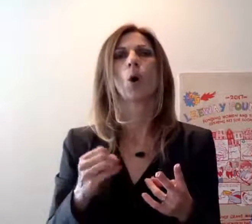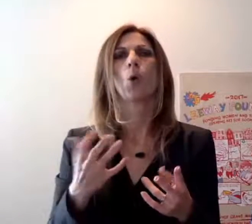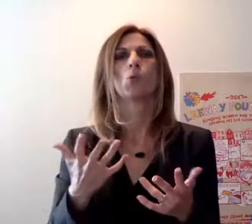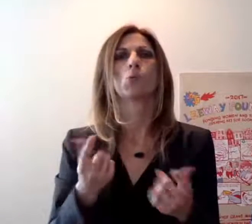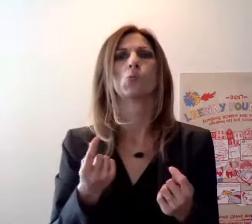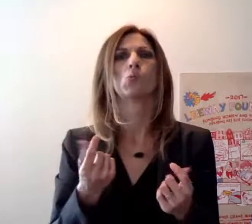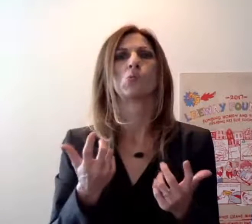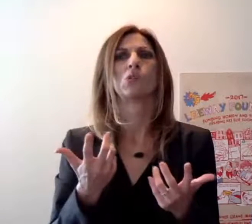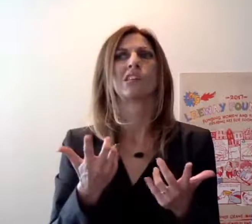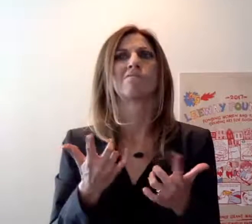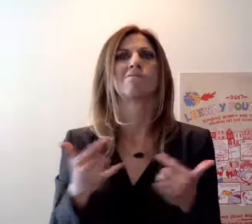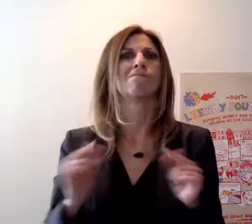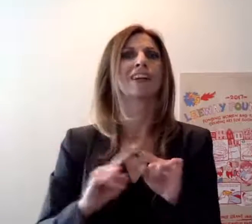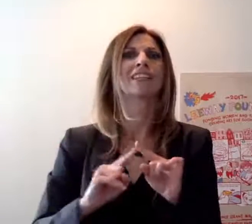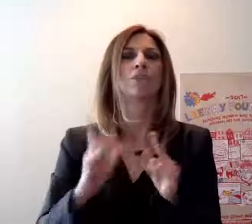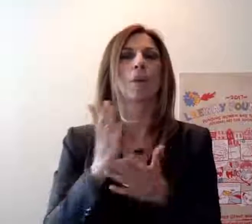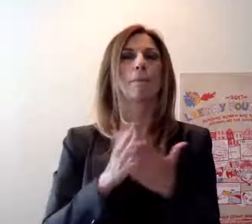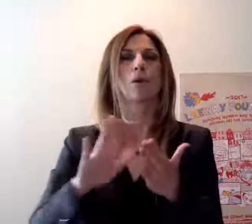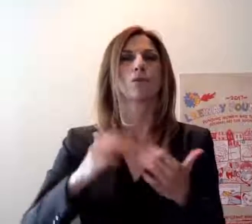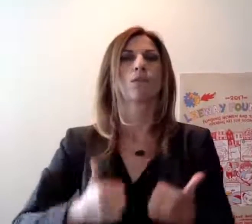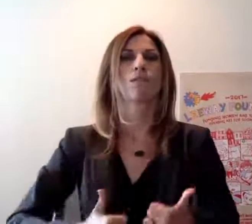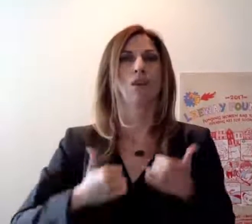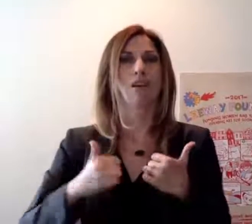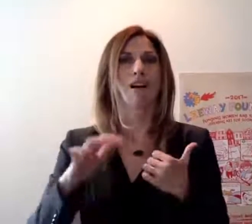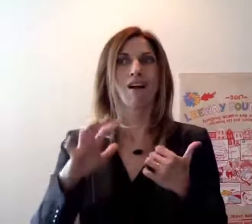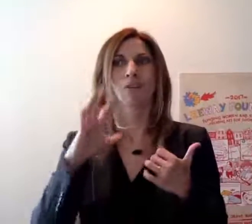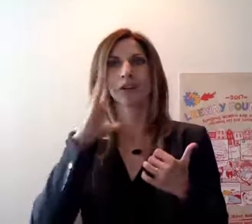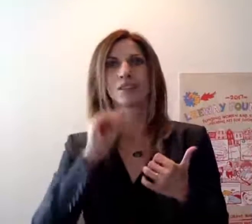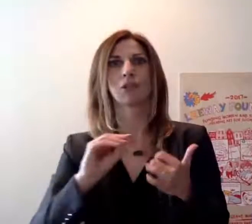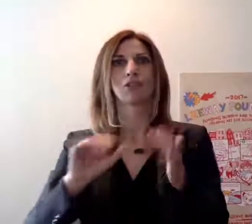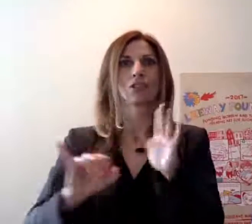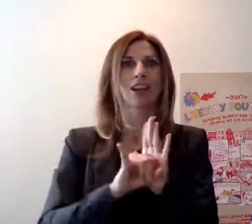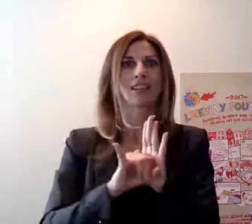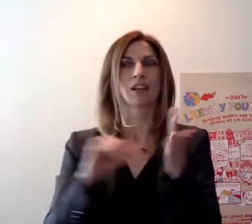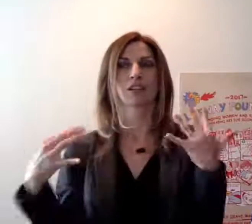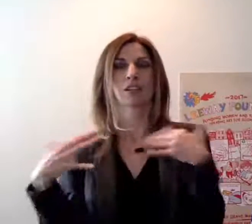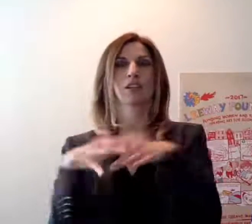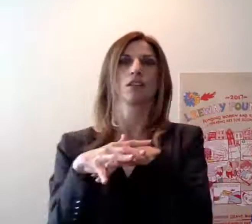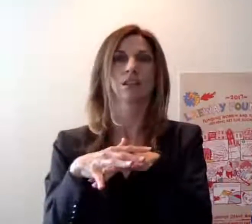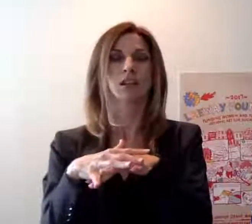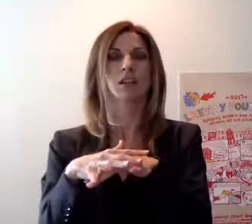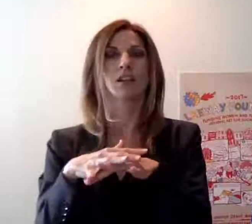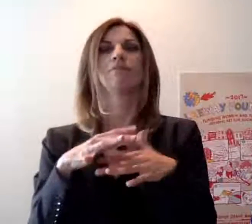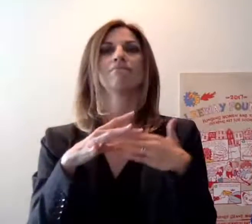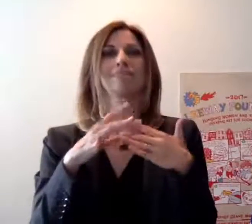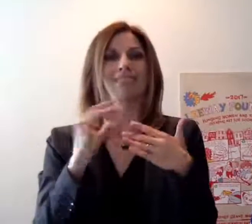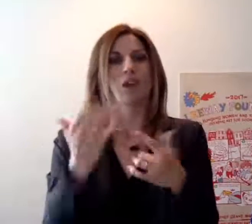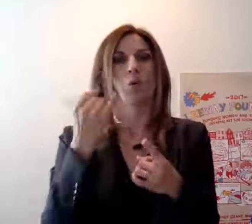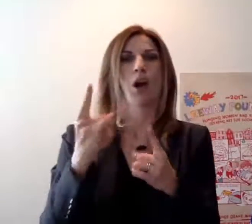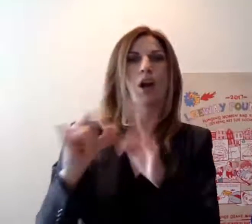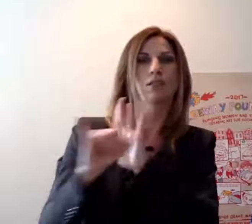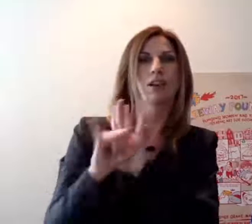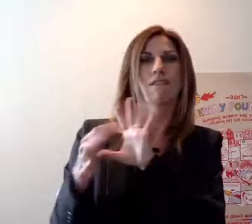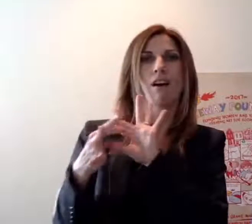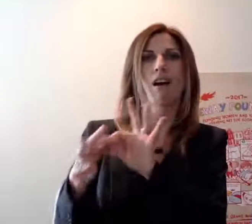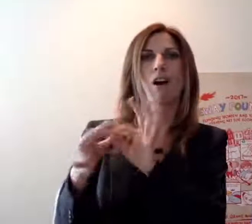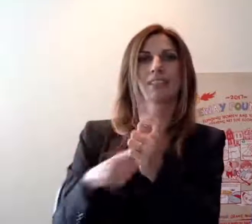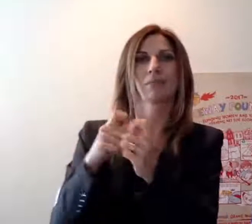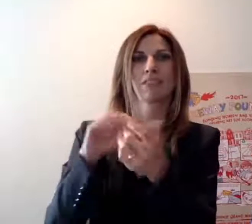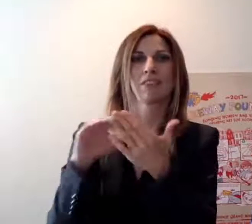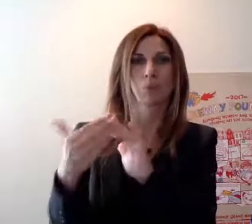are all the different intersections of your identity experiences that have led you to identify with or become part of a